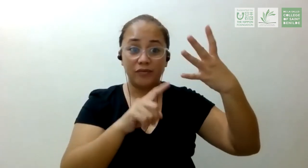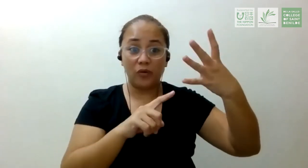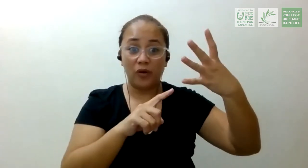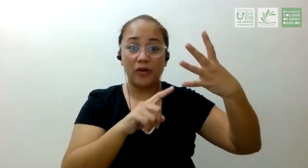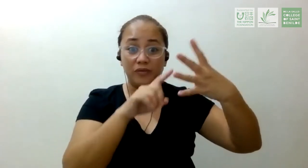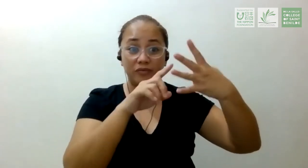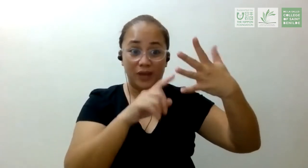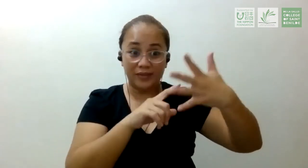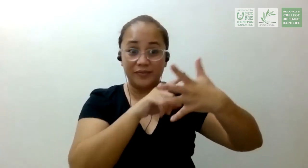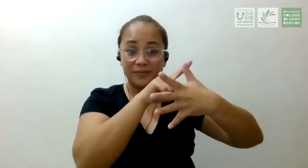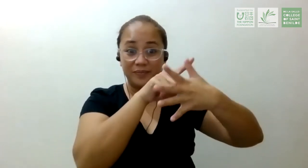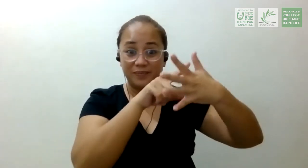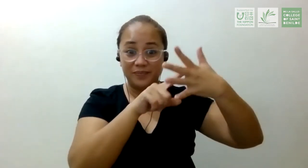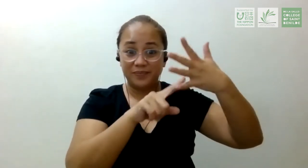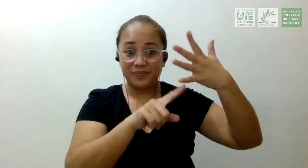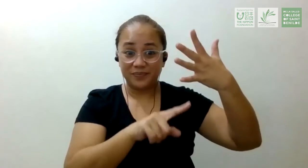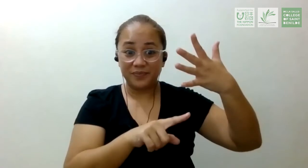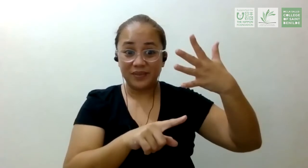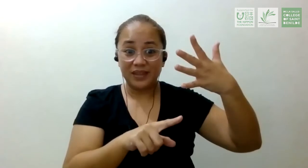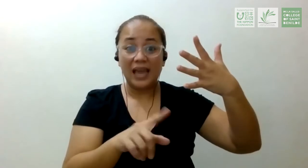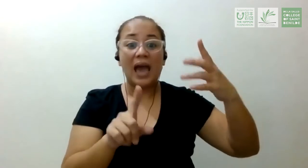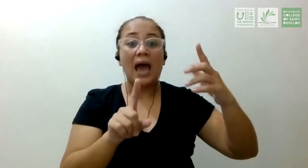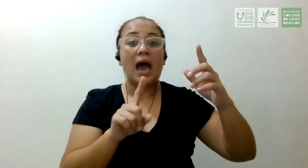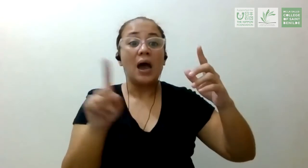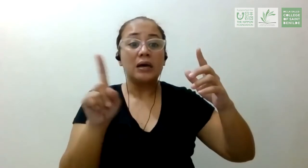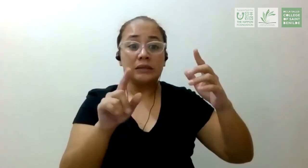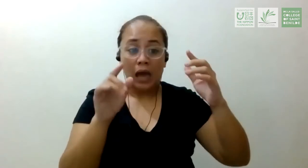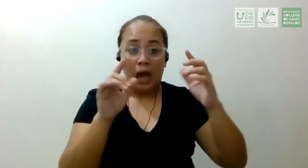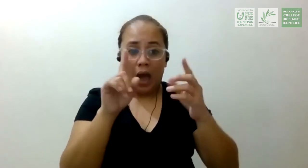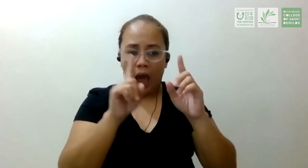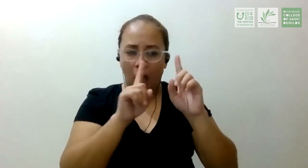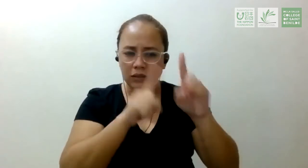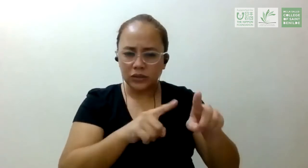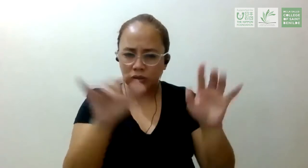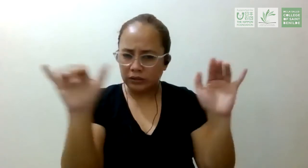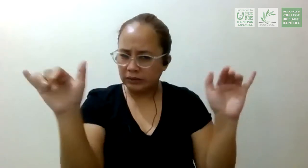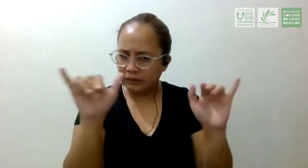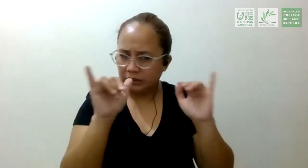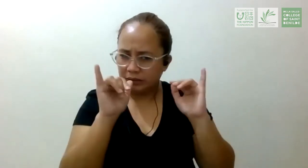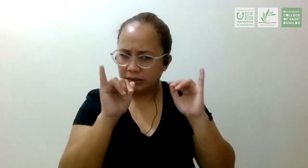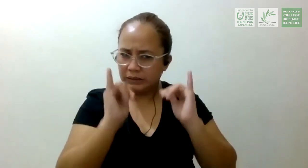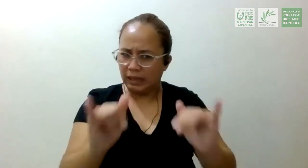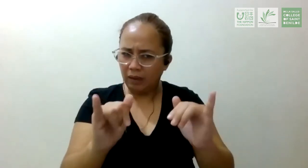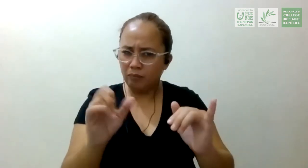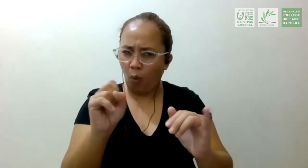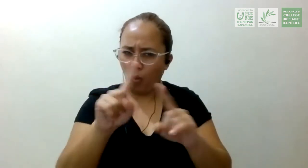and 5, is the answer the same or different?